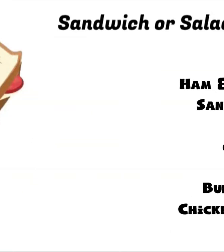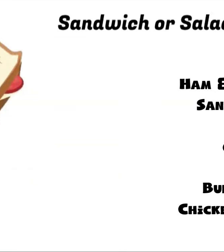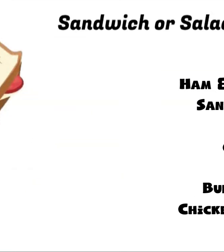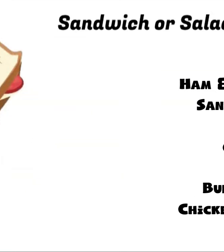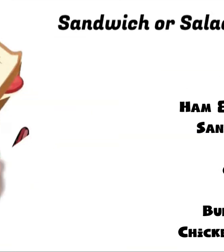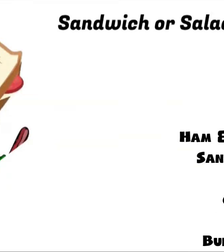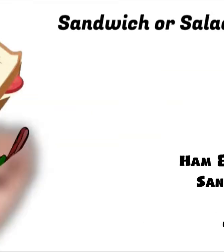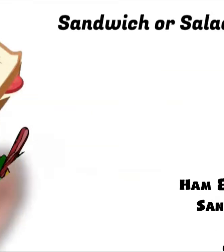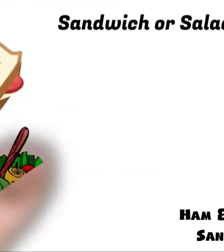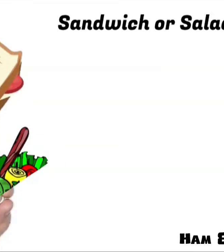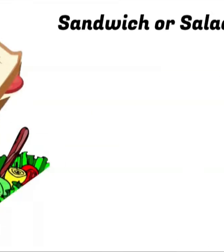salad.